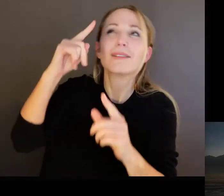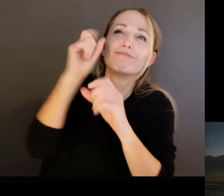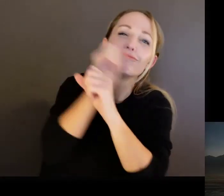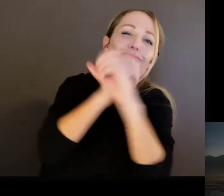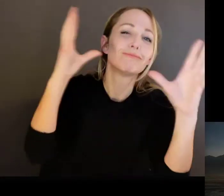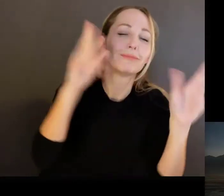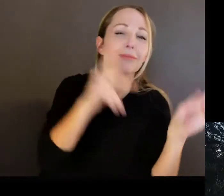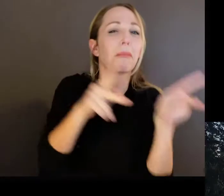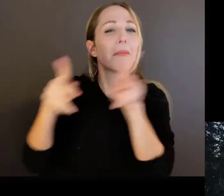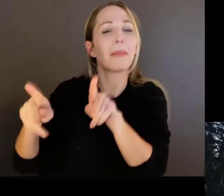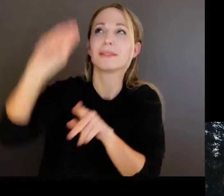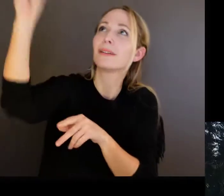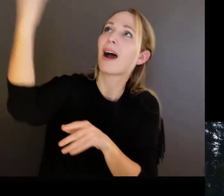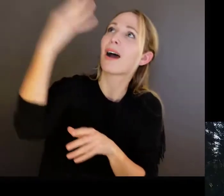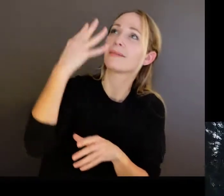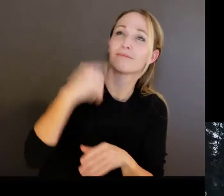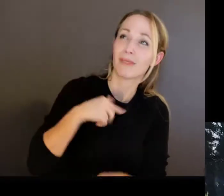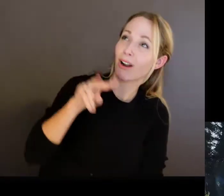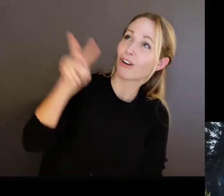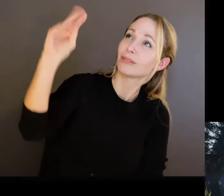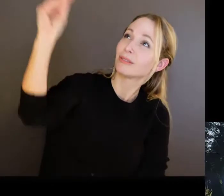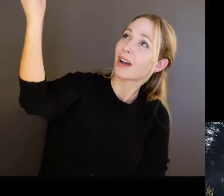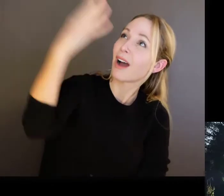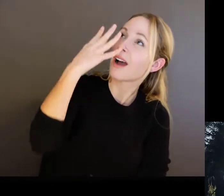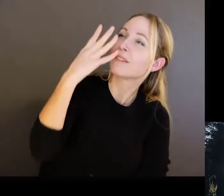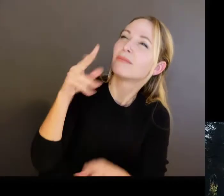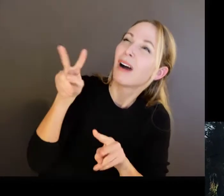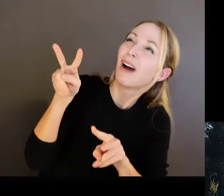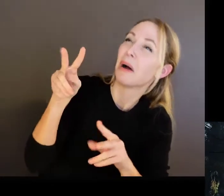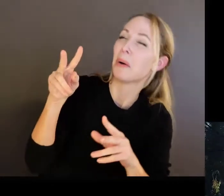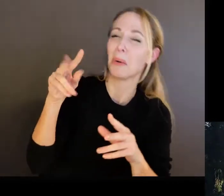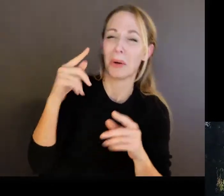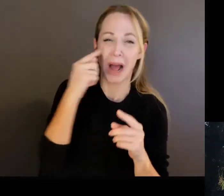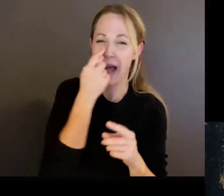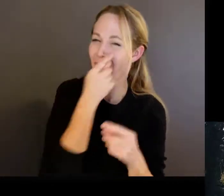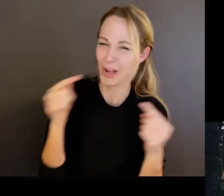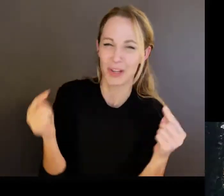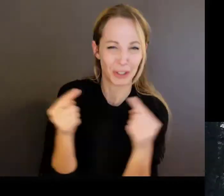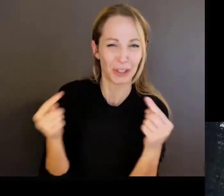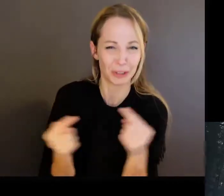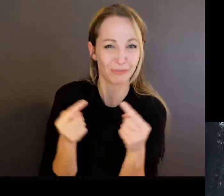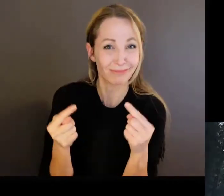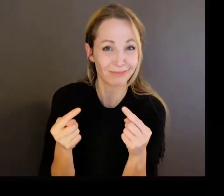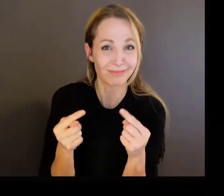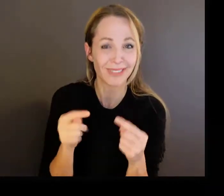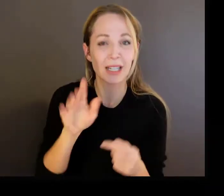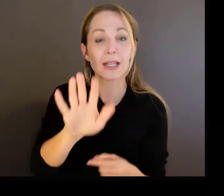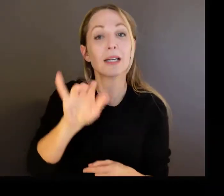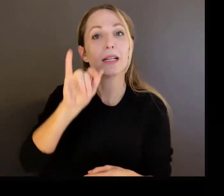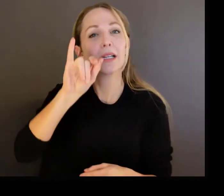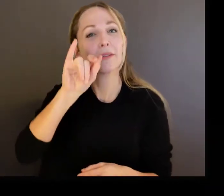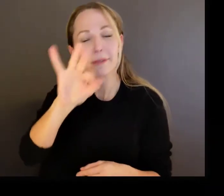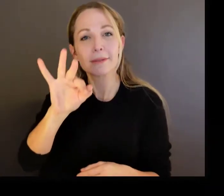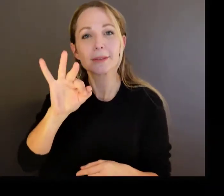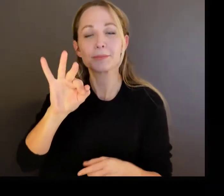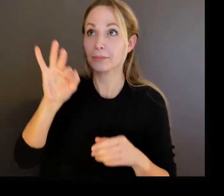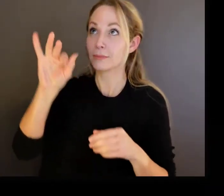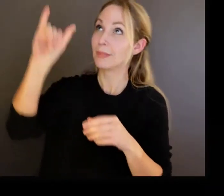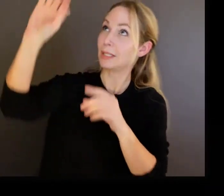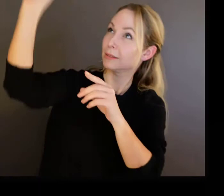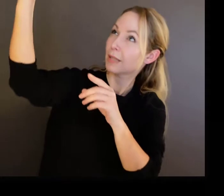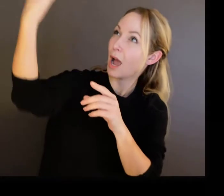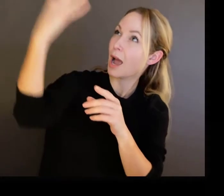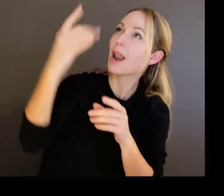about sunlight. So if I look at the sun directly, it's going to hurt my eyes. However, if I break